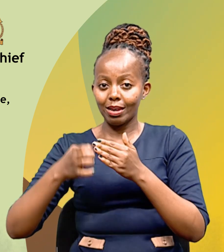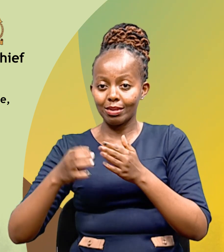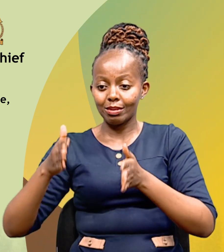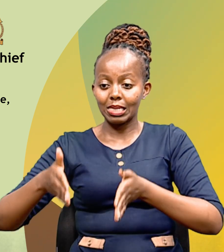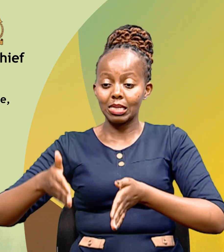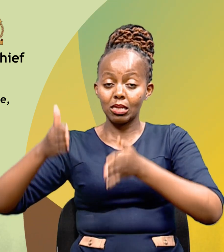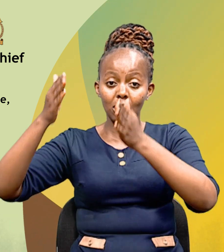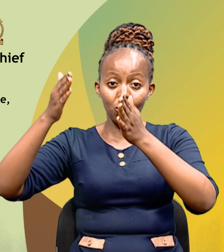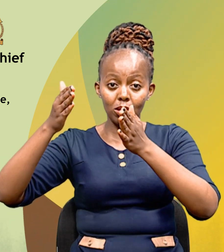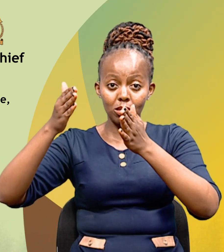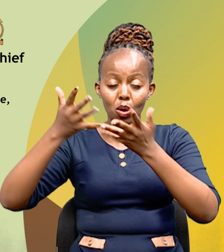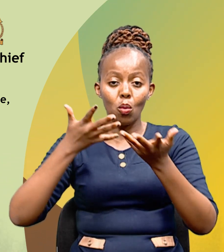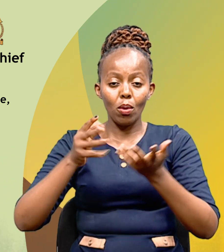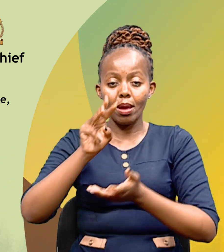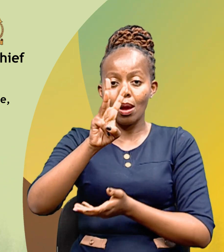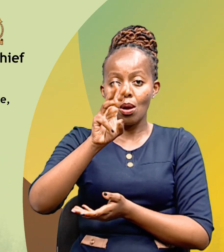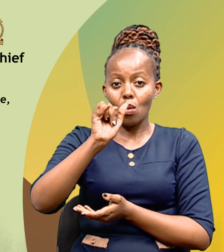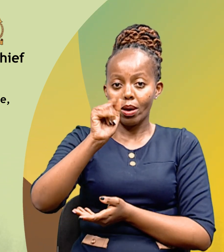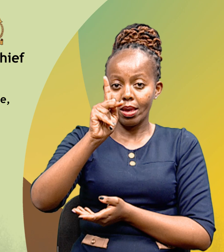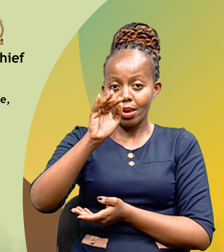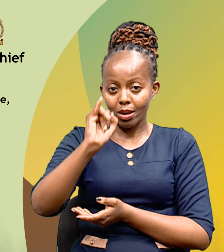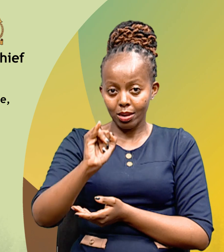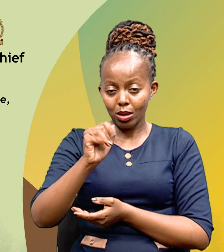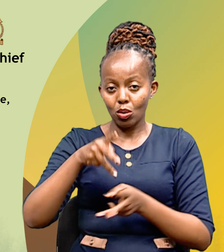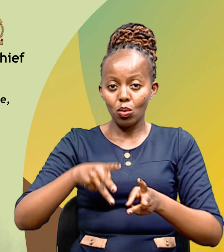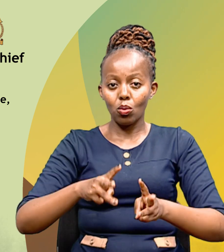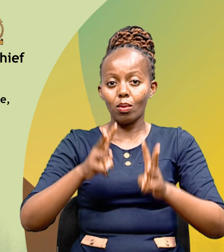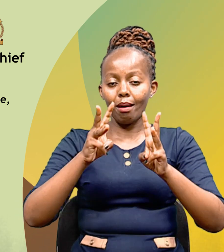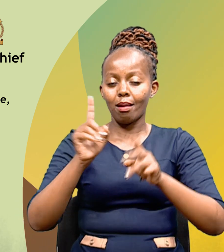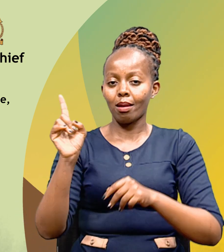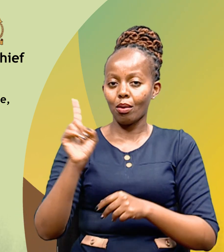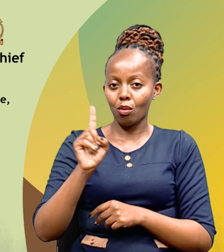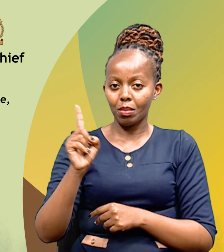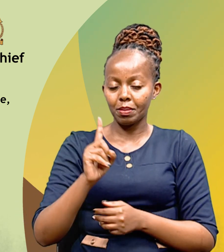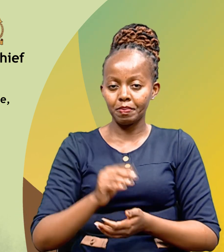Towers, Waiyaki Way, Nairobi.